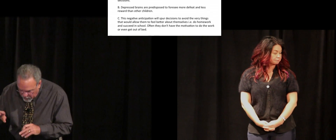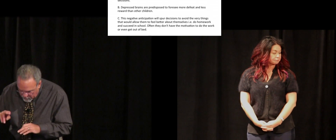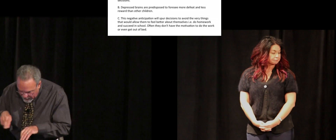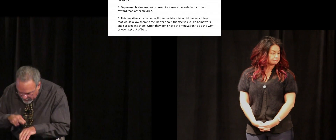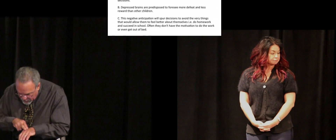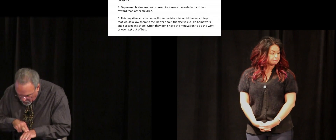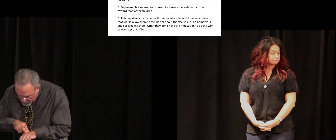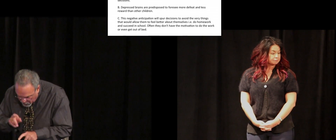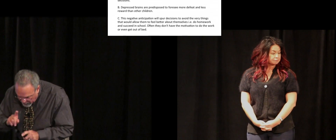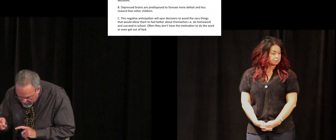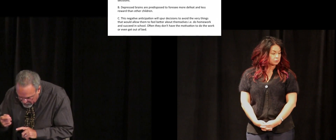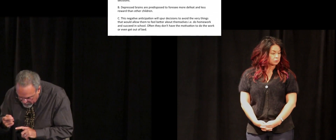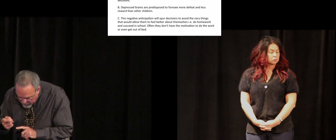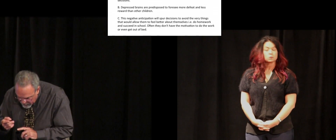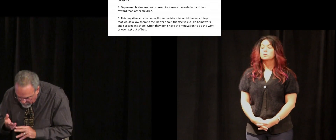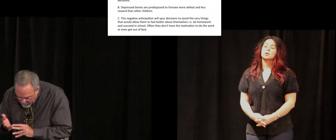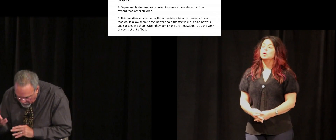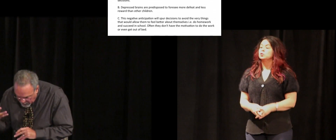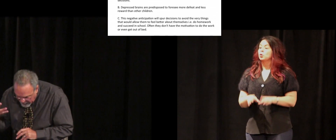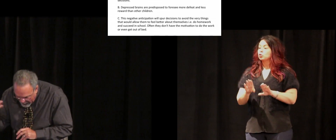Let's see.